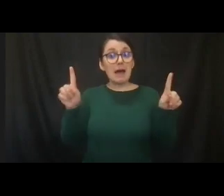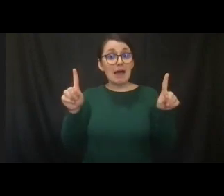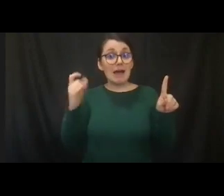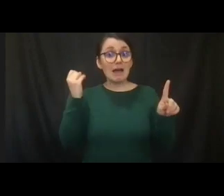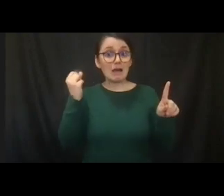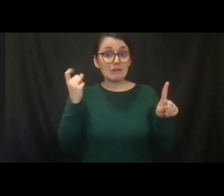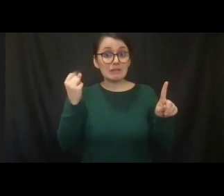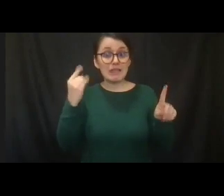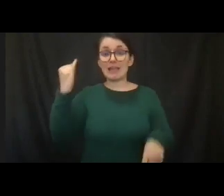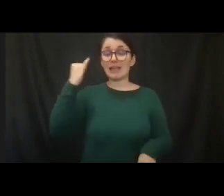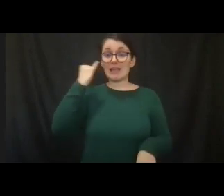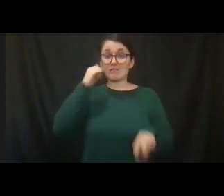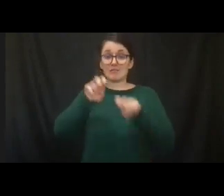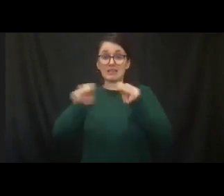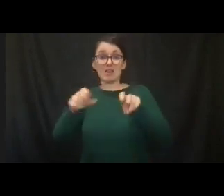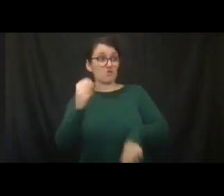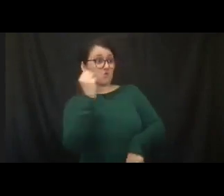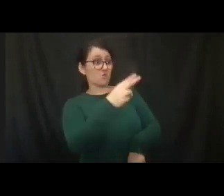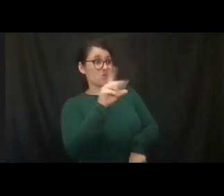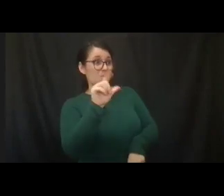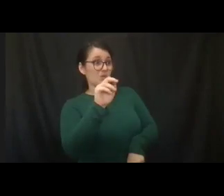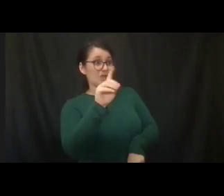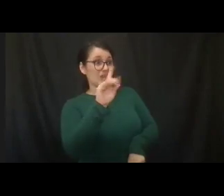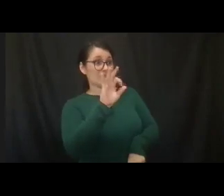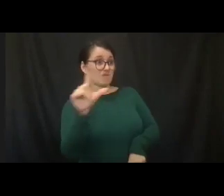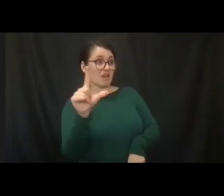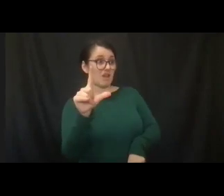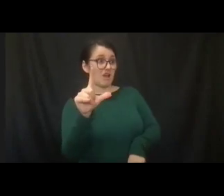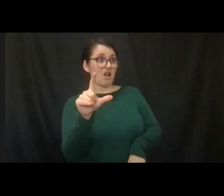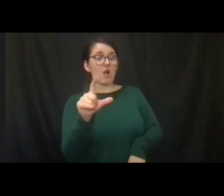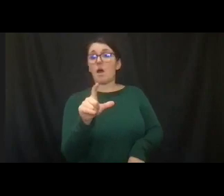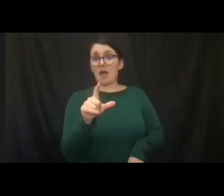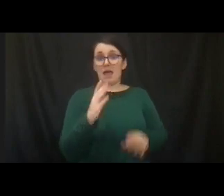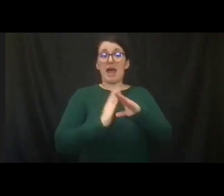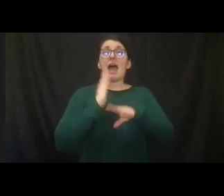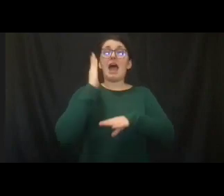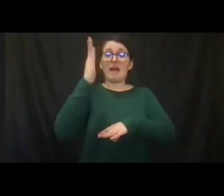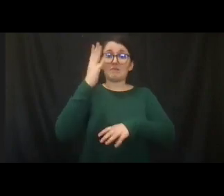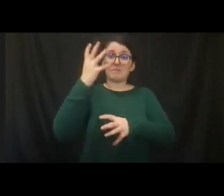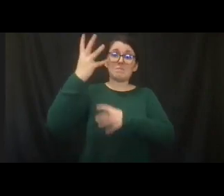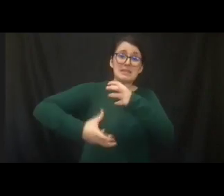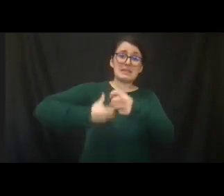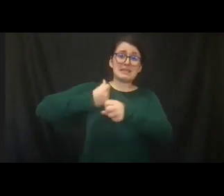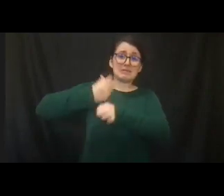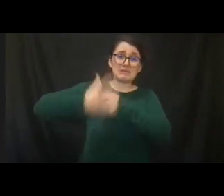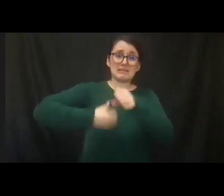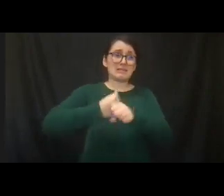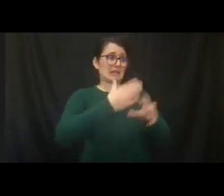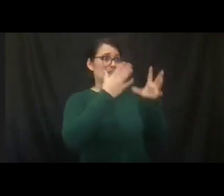didn't let it break up, it would still be a couch-shaped item after many, many years.